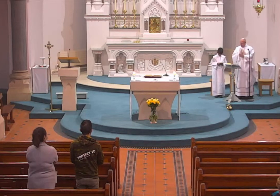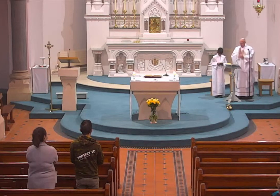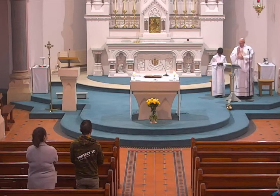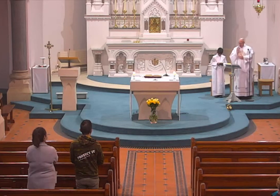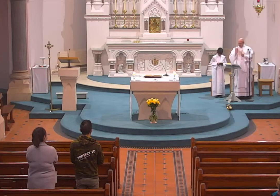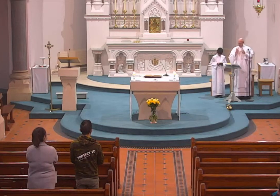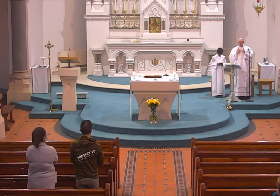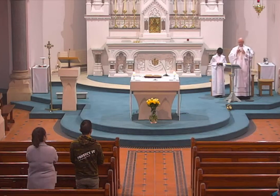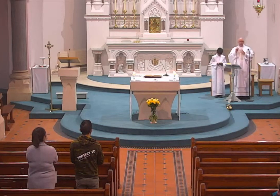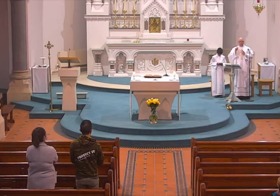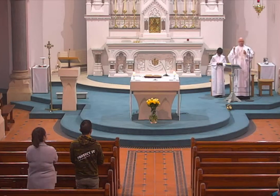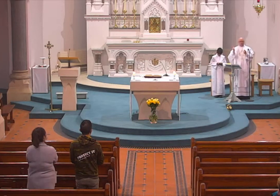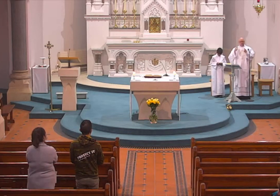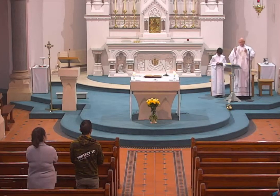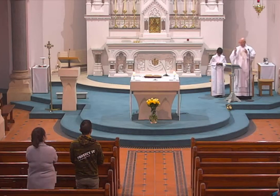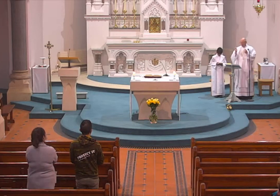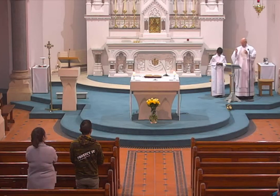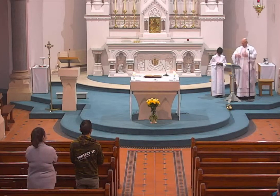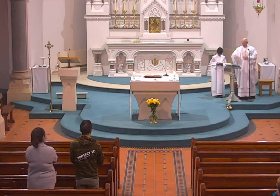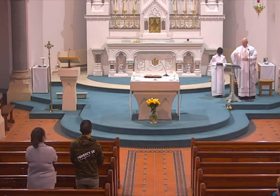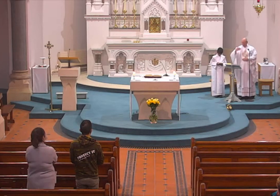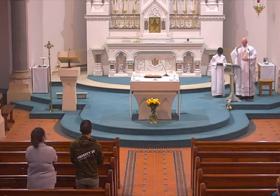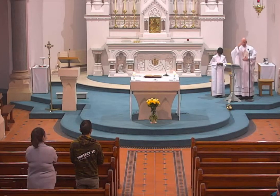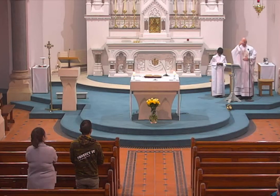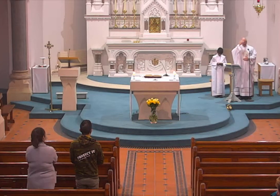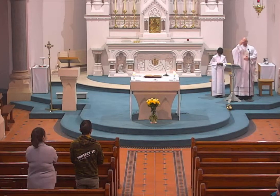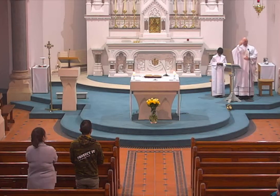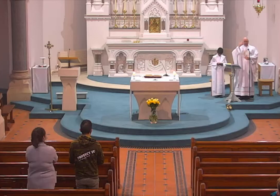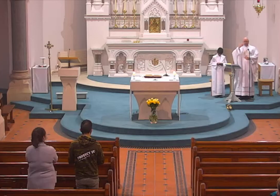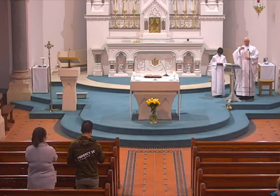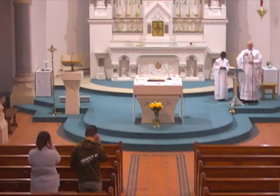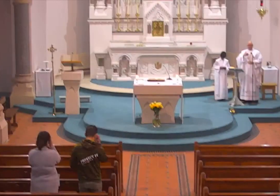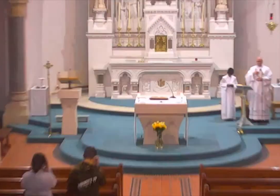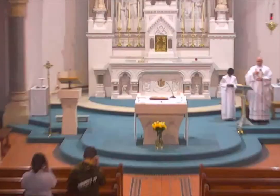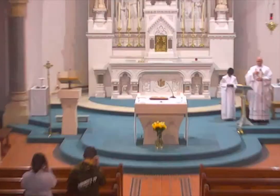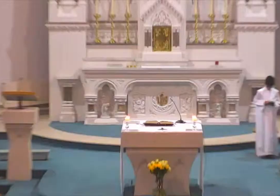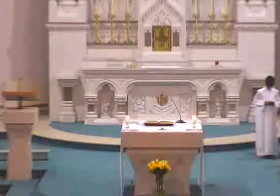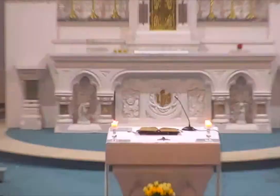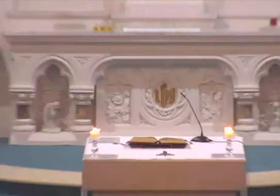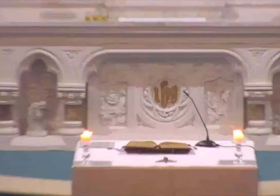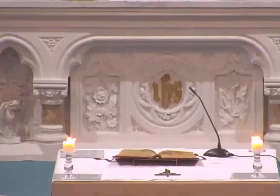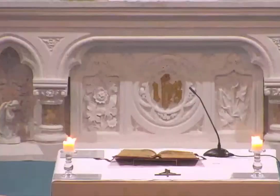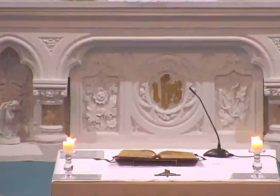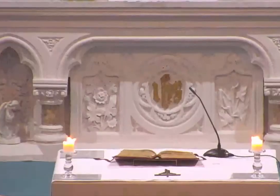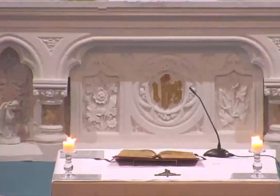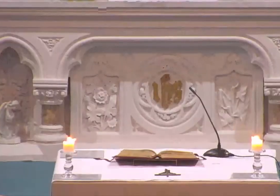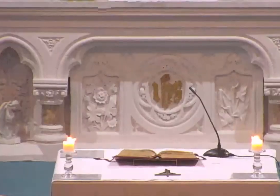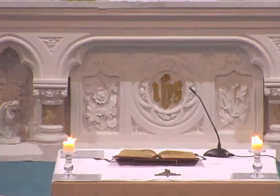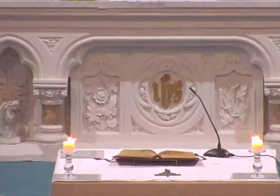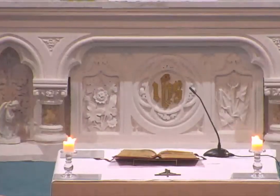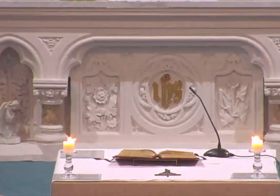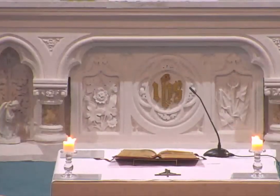when I sing to you, Alleluia. In the name of the Father, and of the Son, and of the Holy Spirit. Amen. The Lord be with